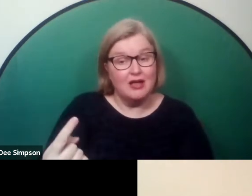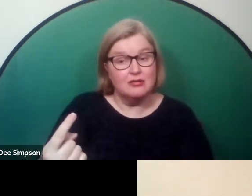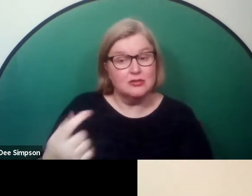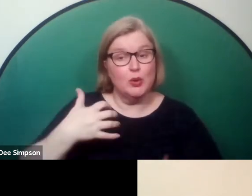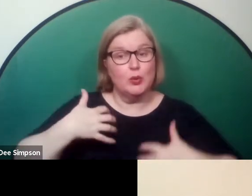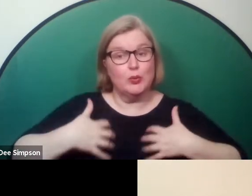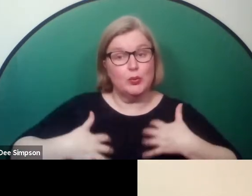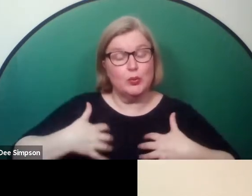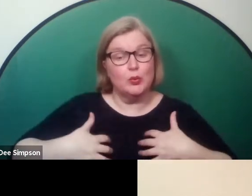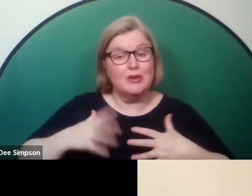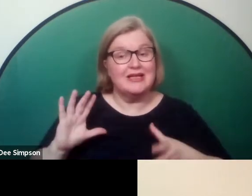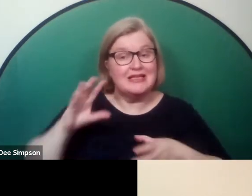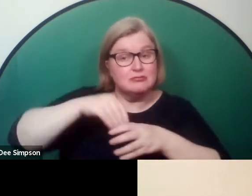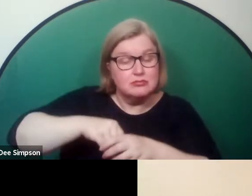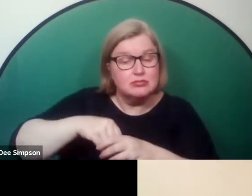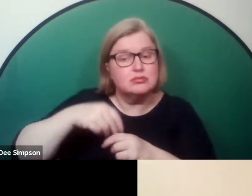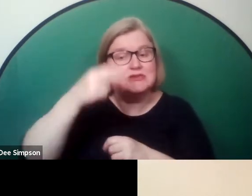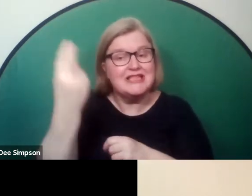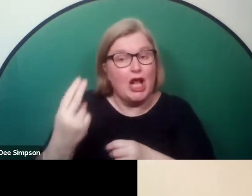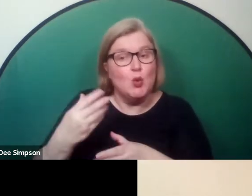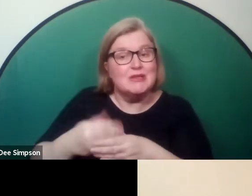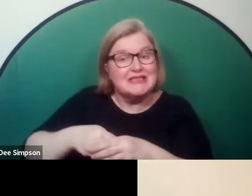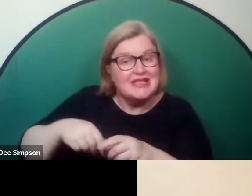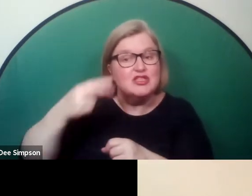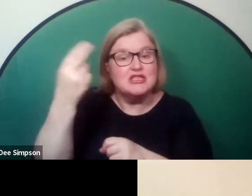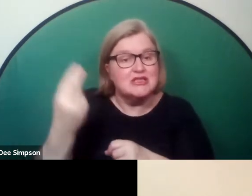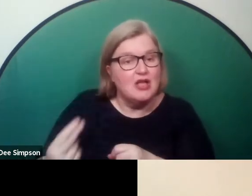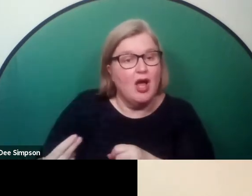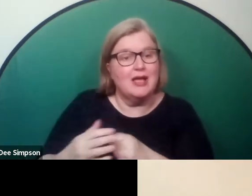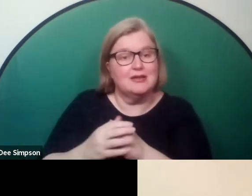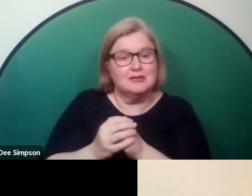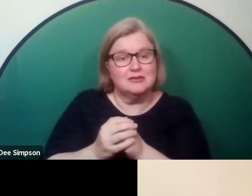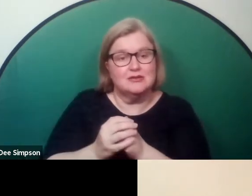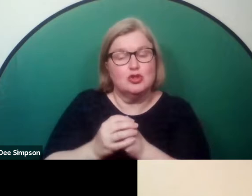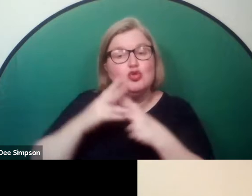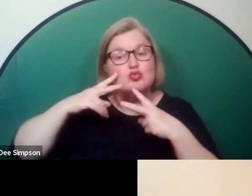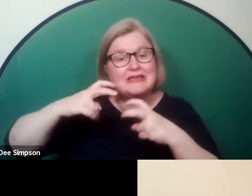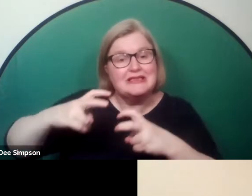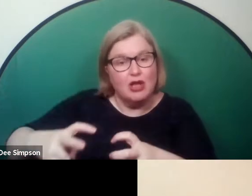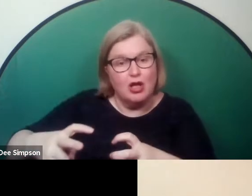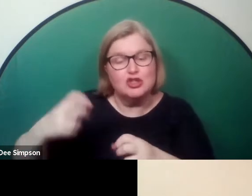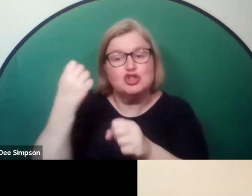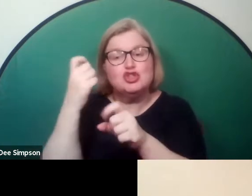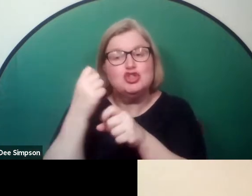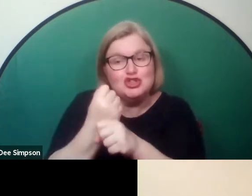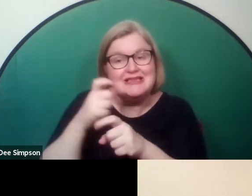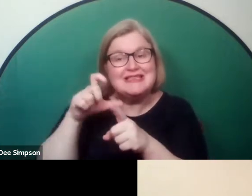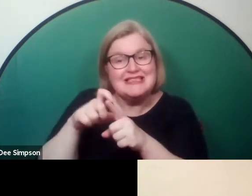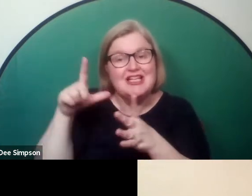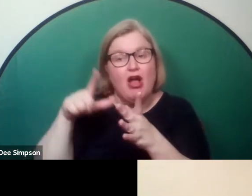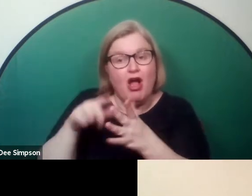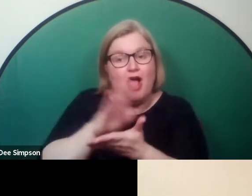inclusive design researcher at GDI Hub and will be talking about inclusive design and